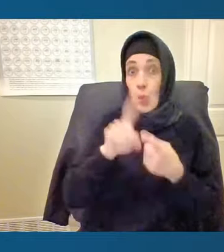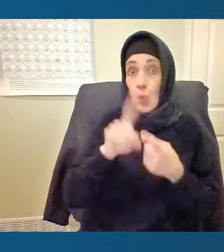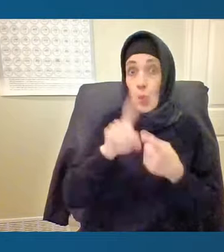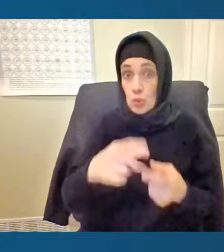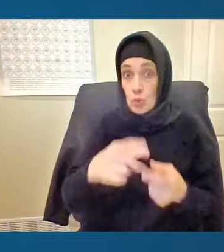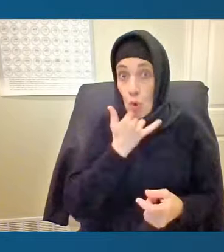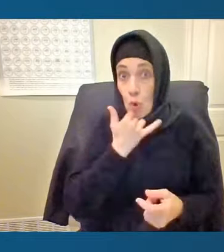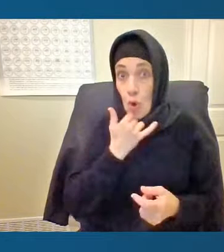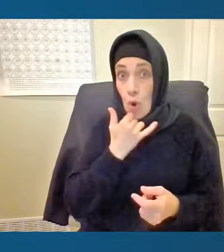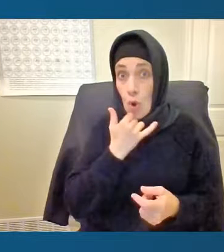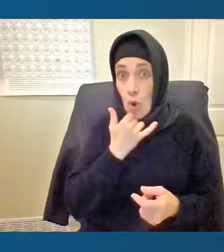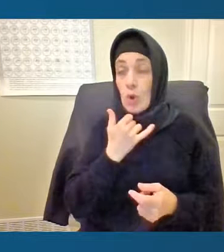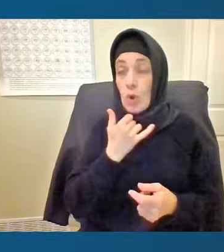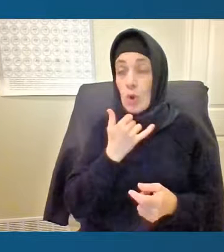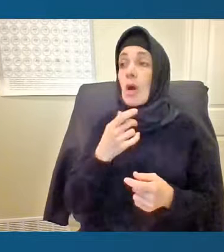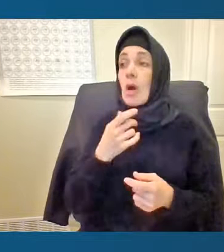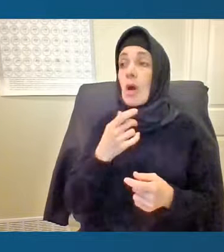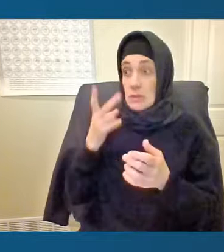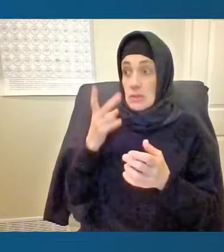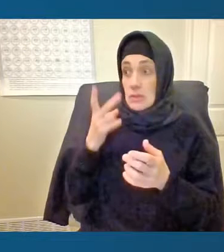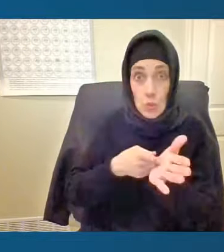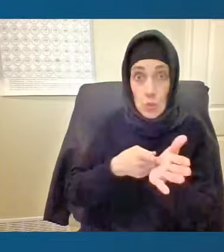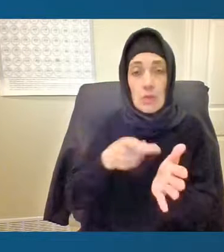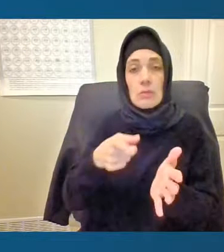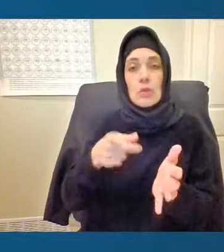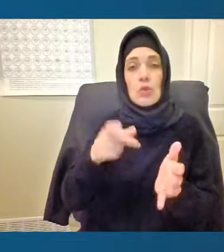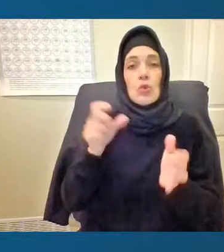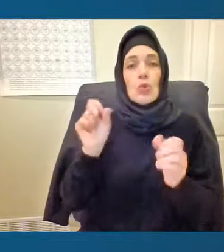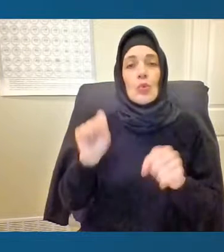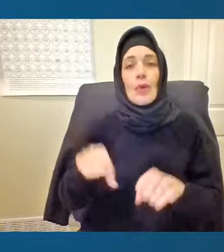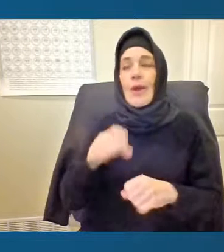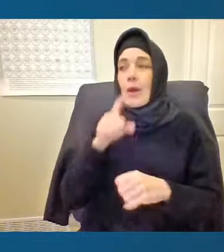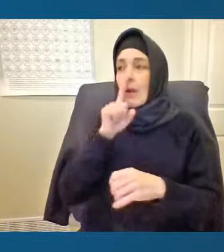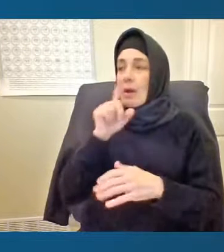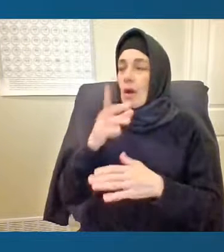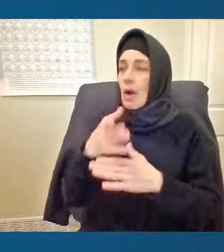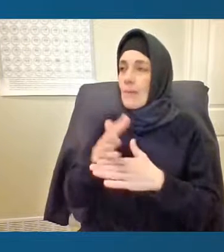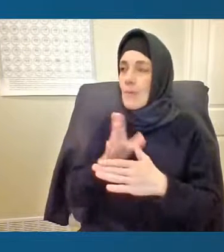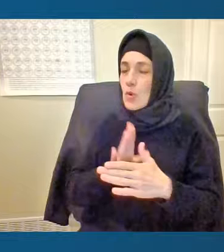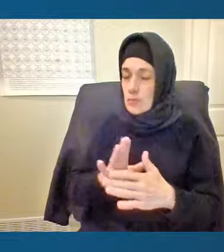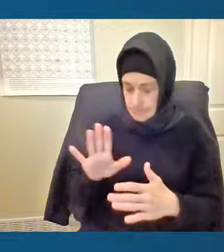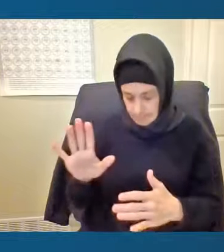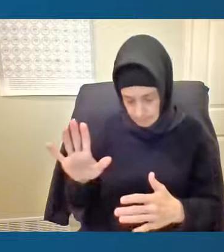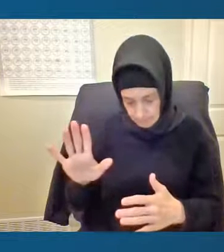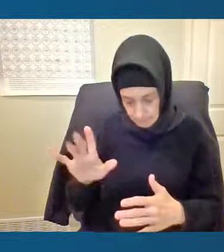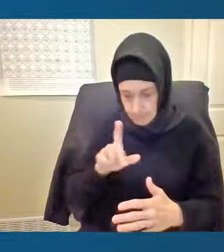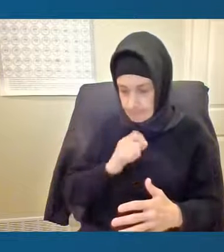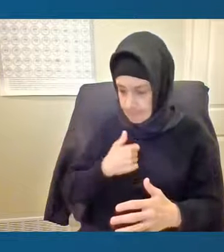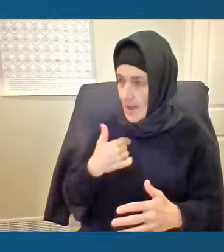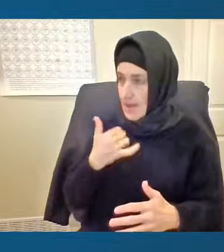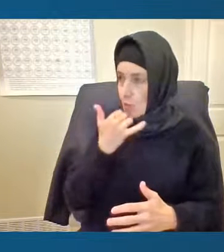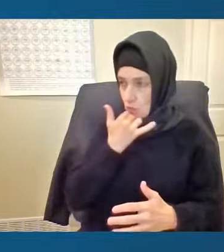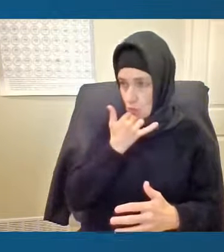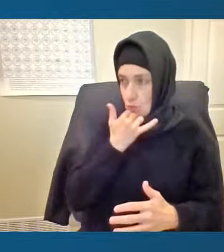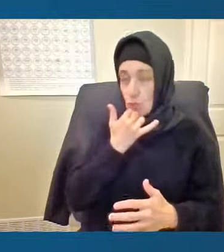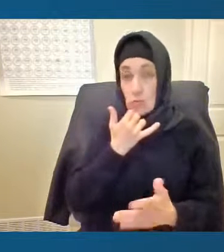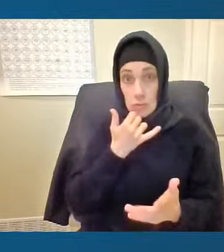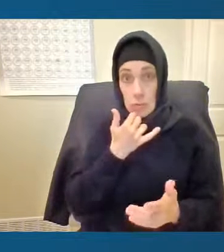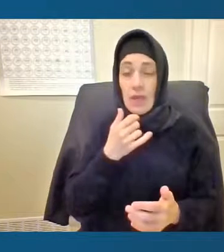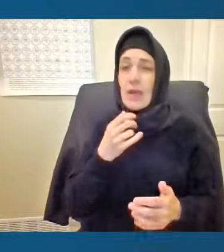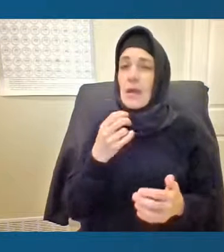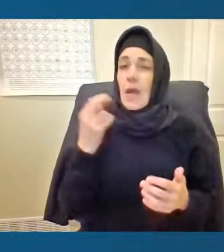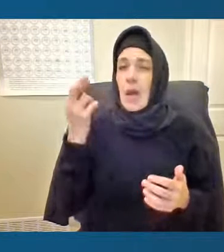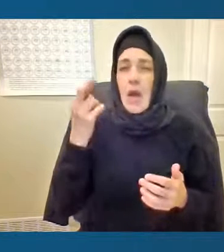know what? I was wrong on that. I was wrong on that. And the reason why this is so hard is we've enthroned